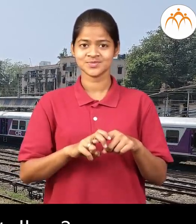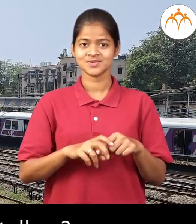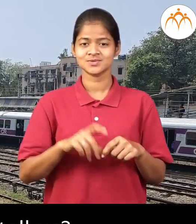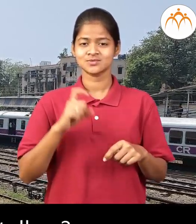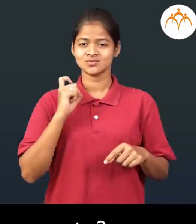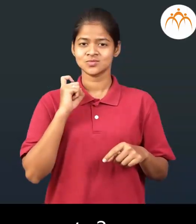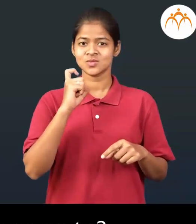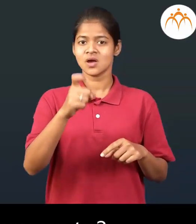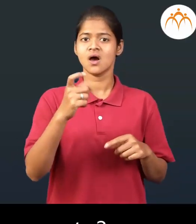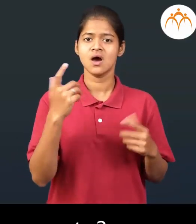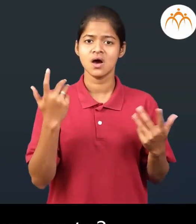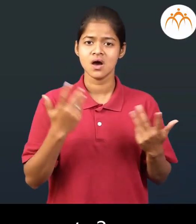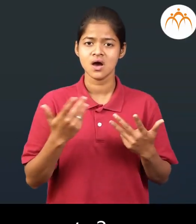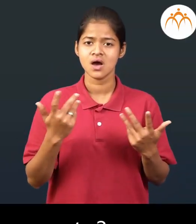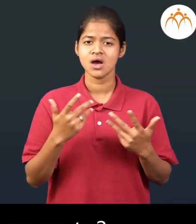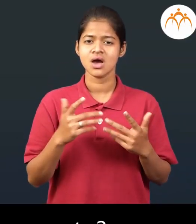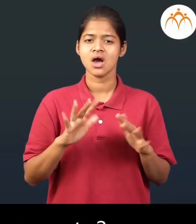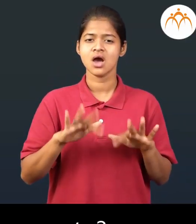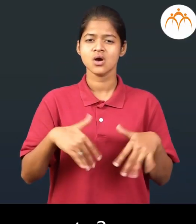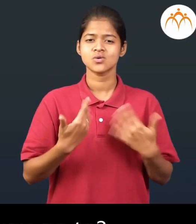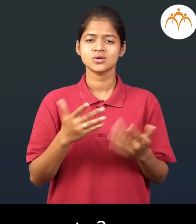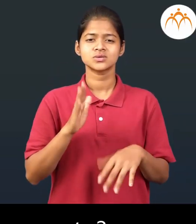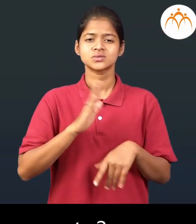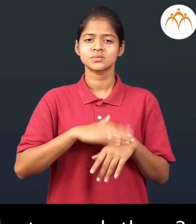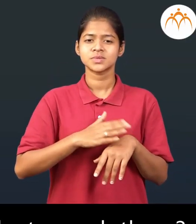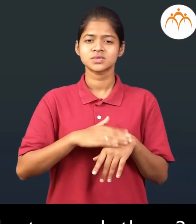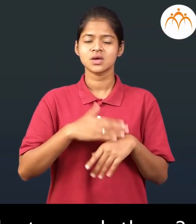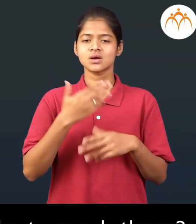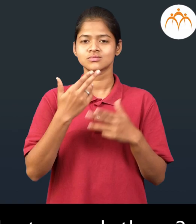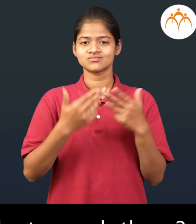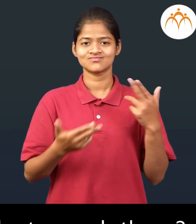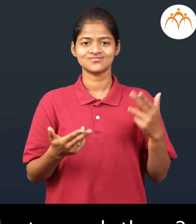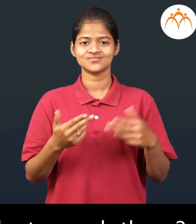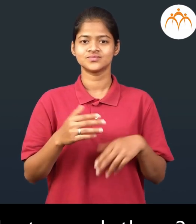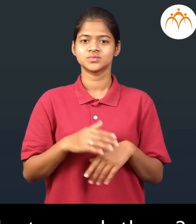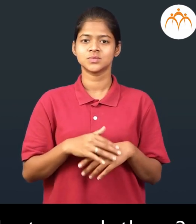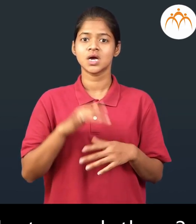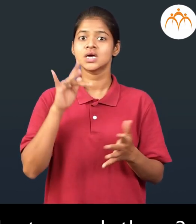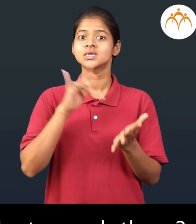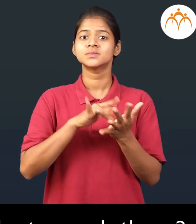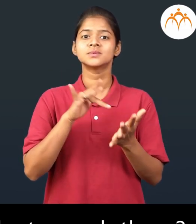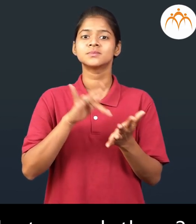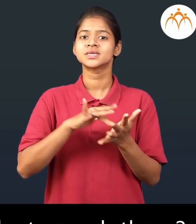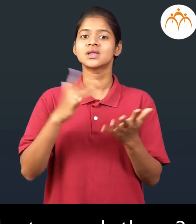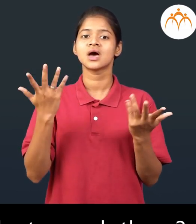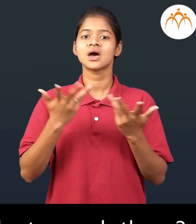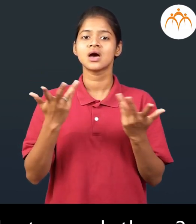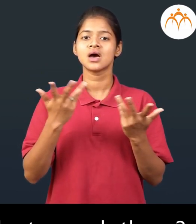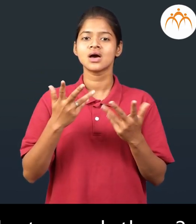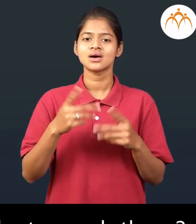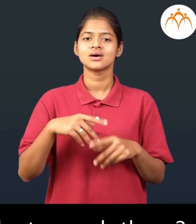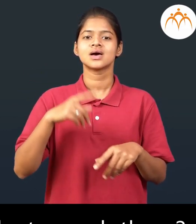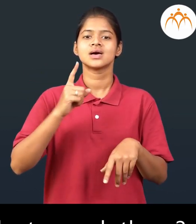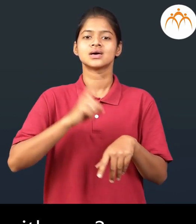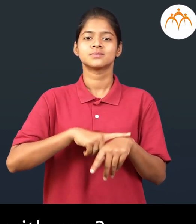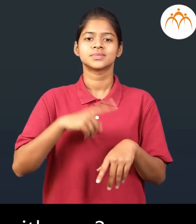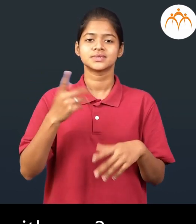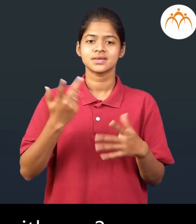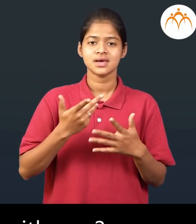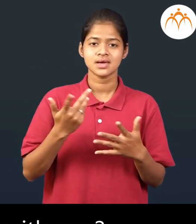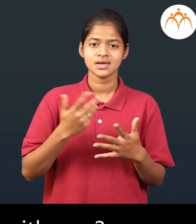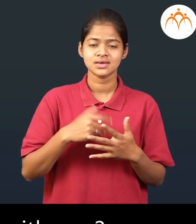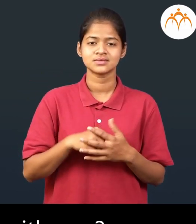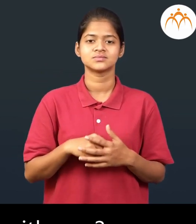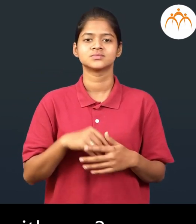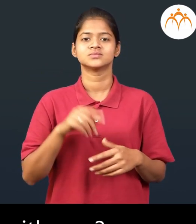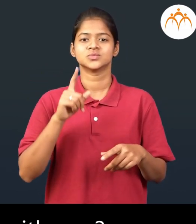will you tell us which town did you go to? How much time did it take to reach there? Who